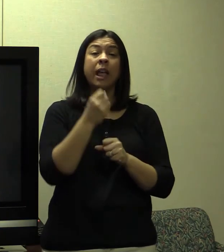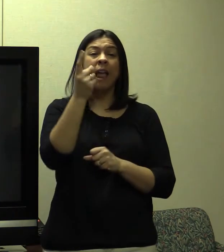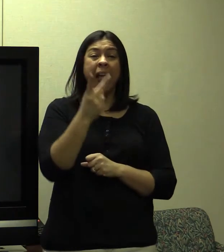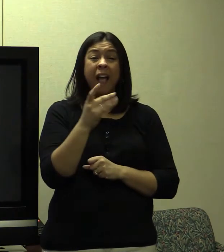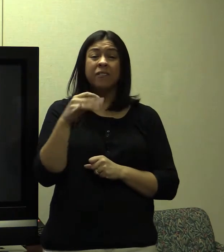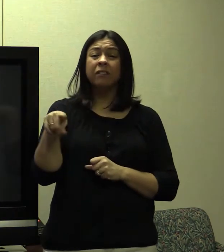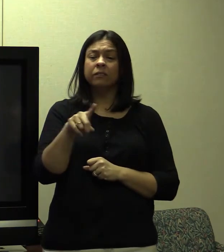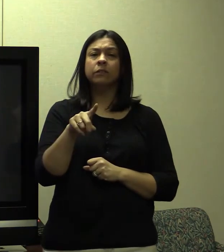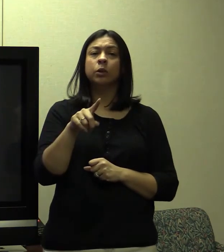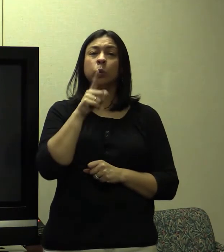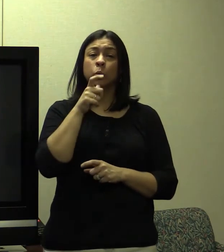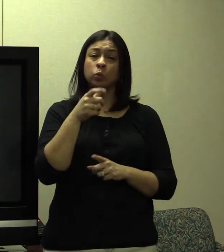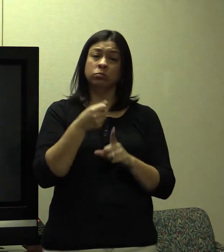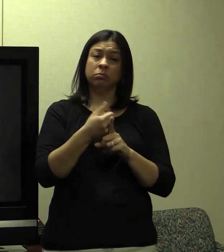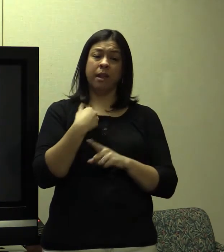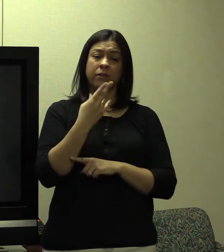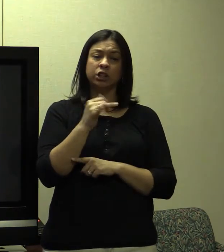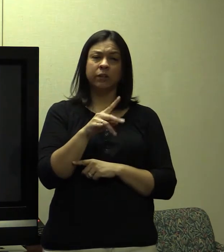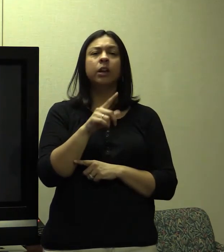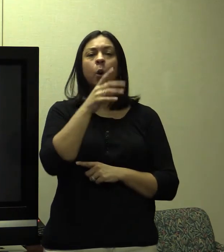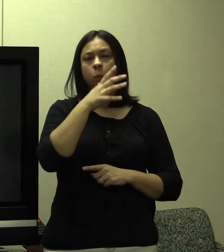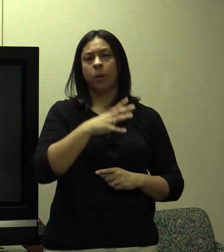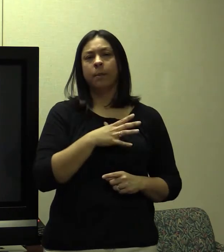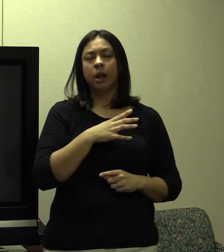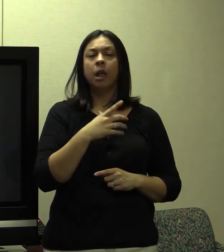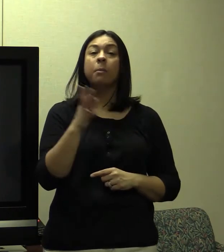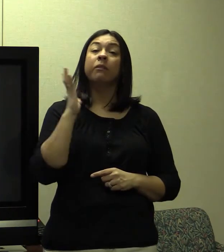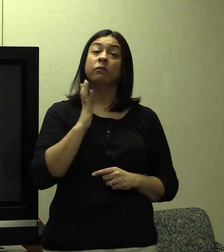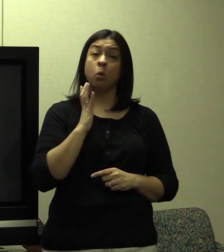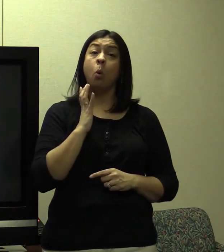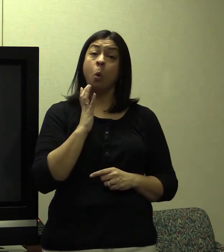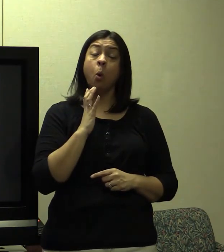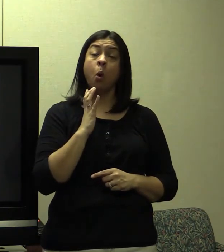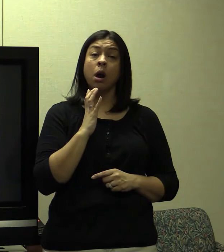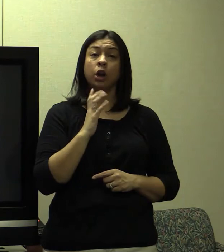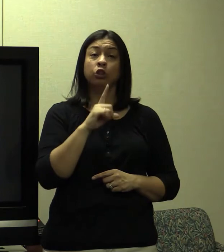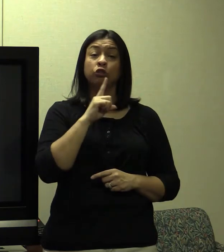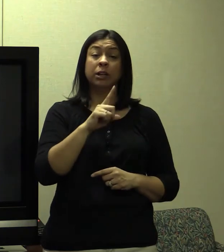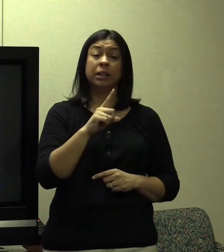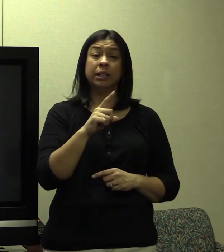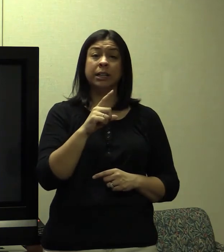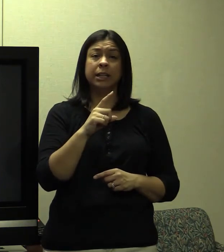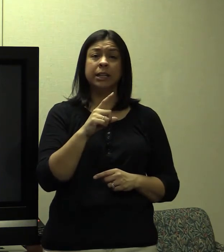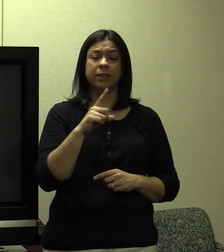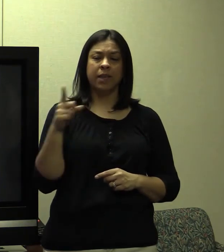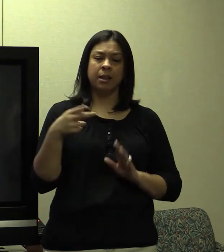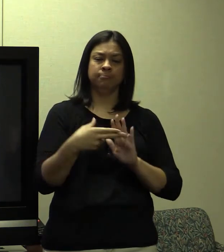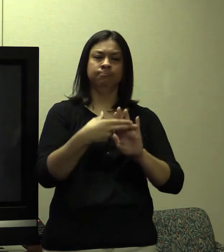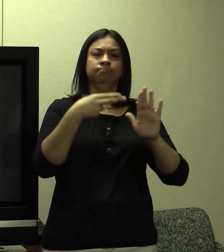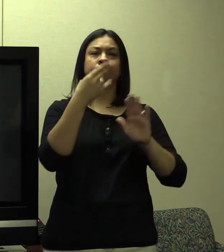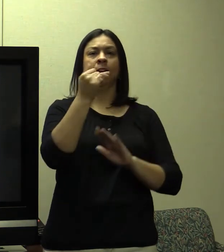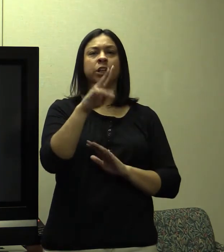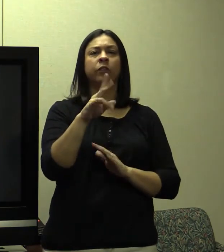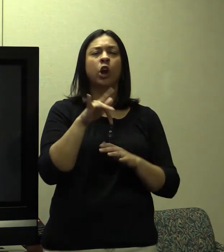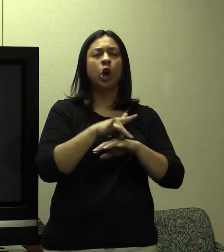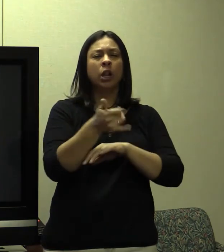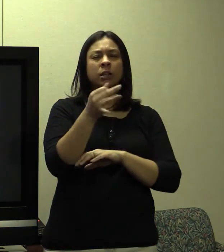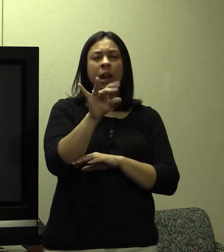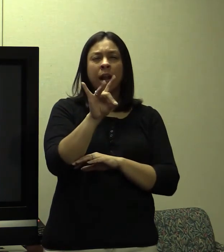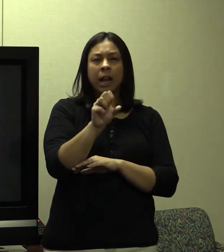at one time, this was strictly, when it was actually named in the early 1980s, it was basically found